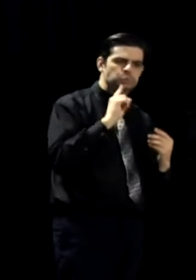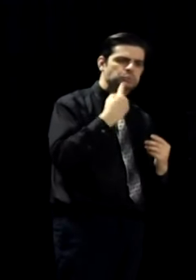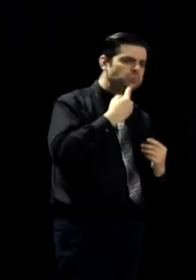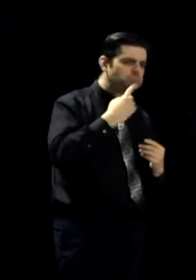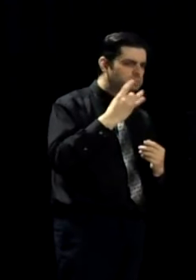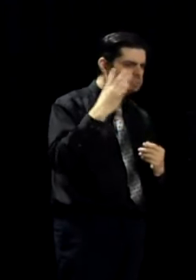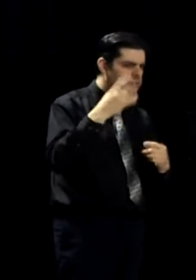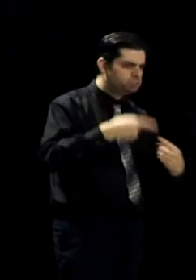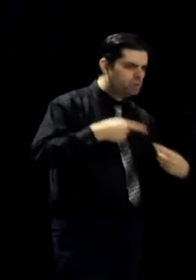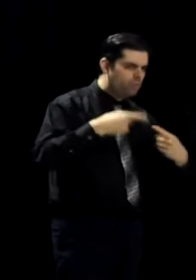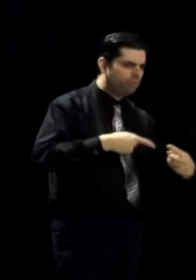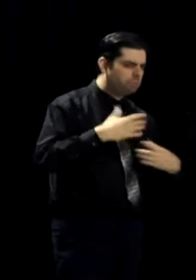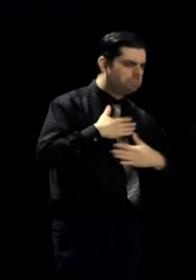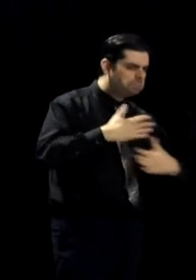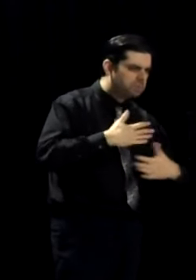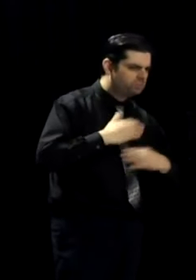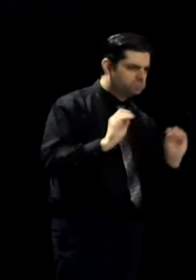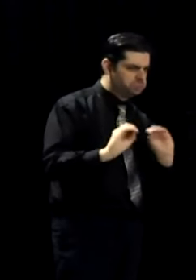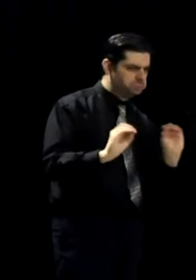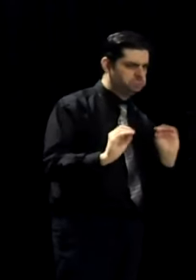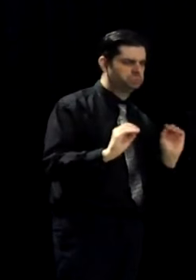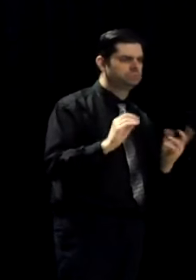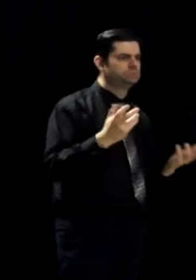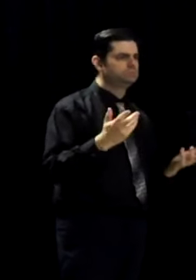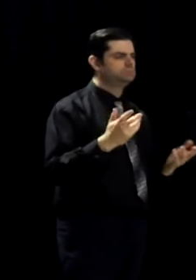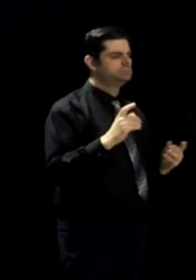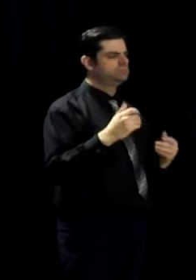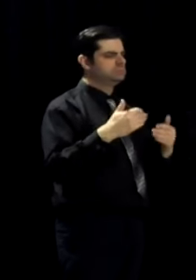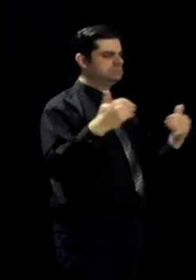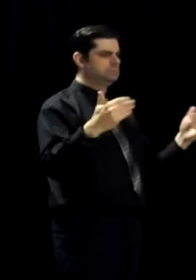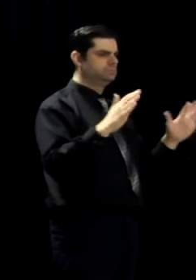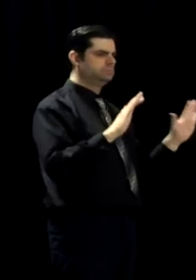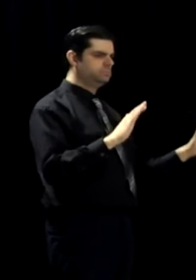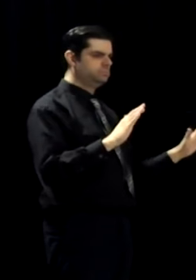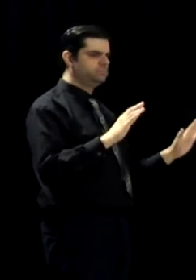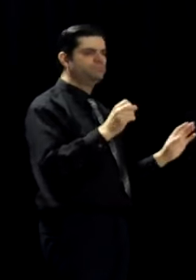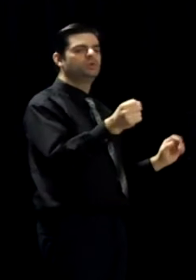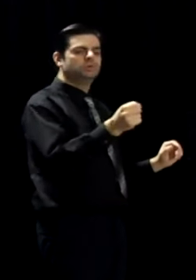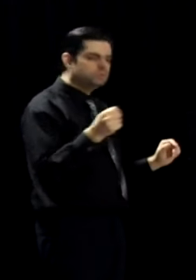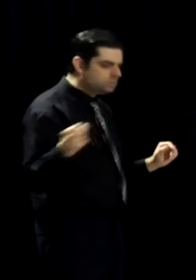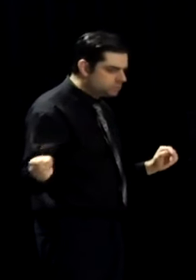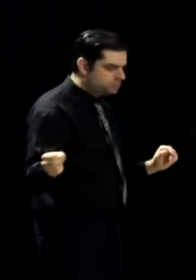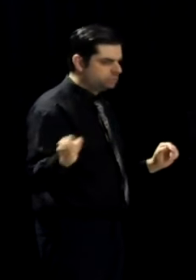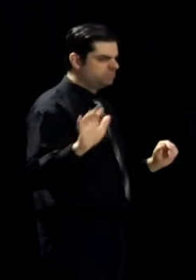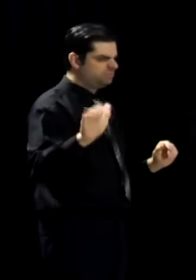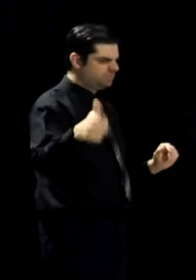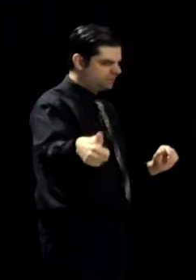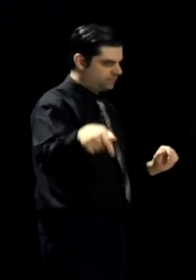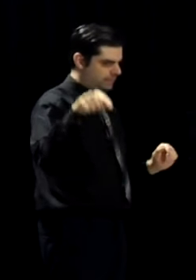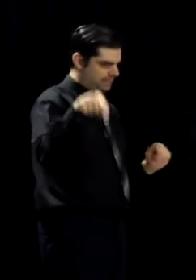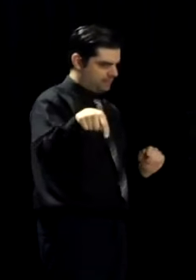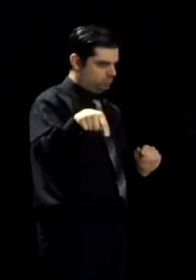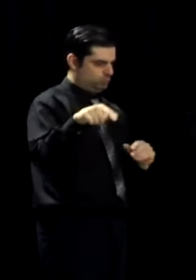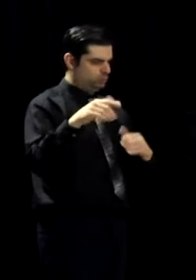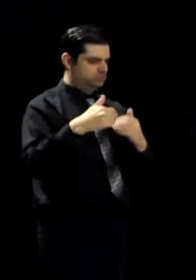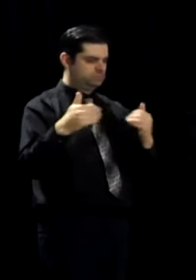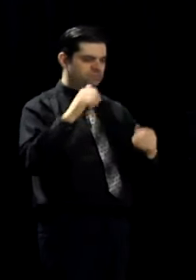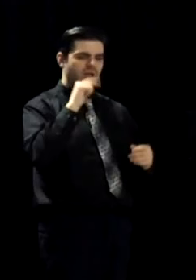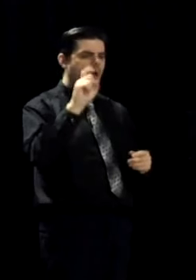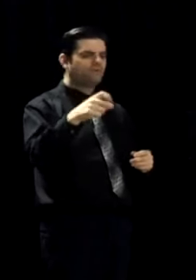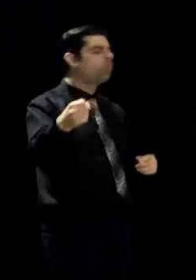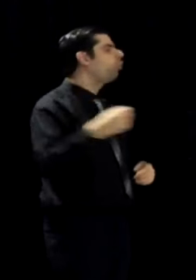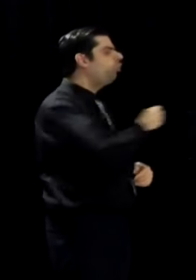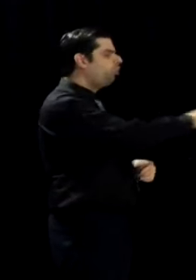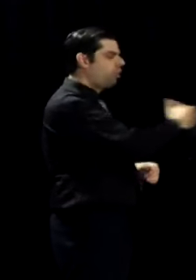they shouldn't be in the hospital. They should be isolated. They should be being taken care of and checked on. So we'll work that